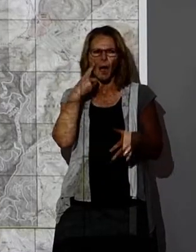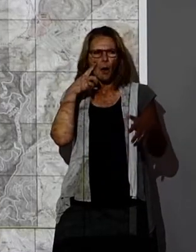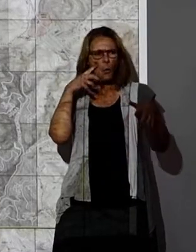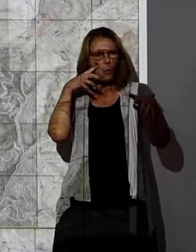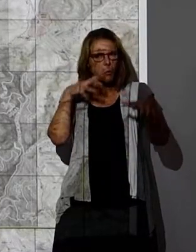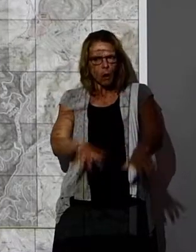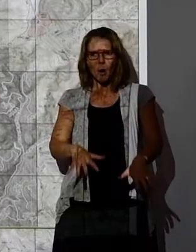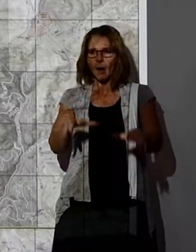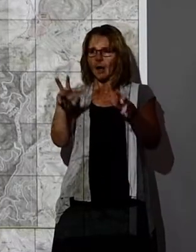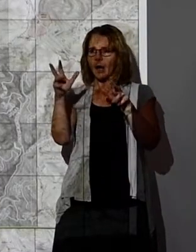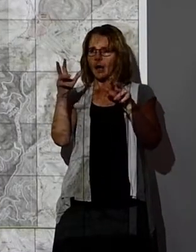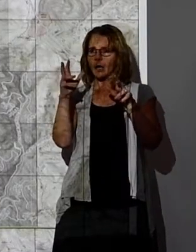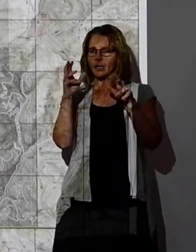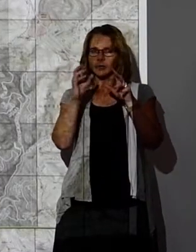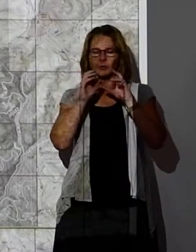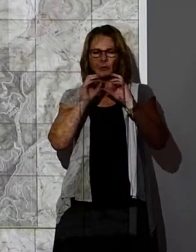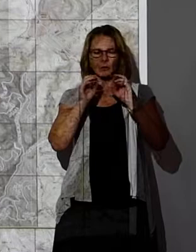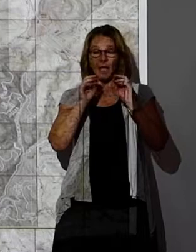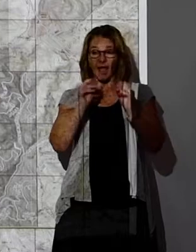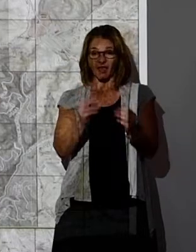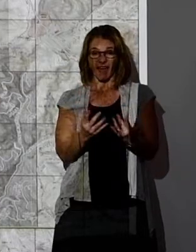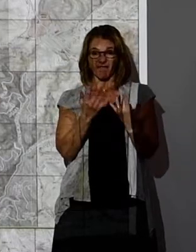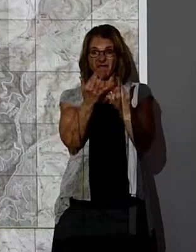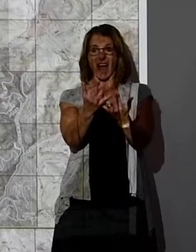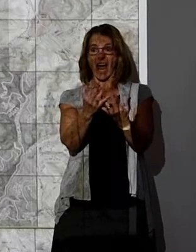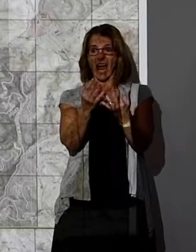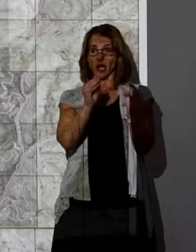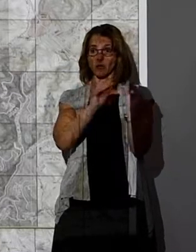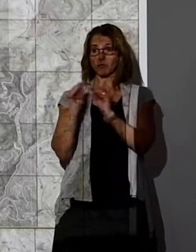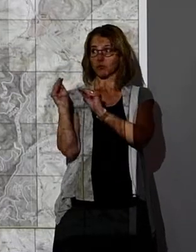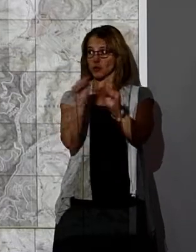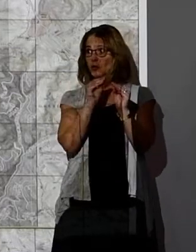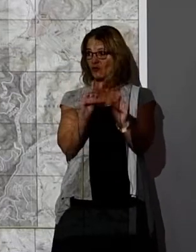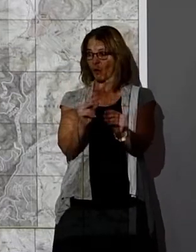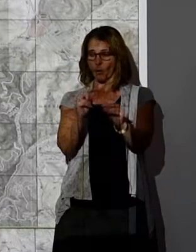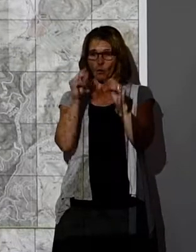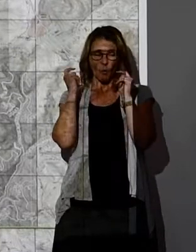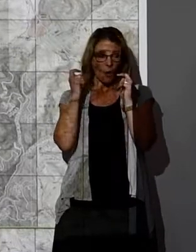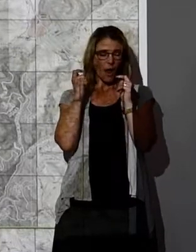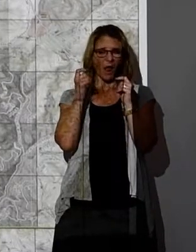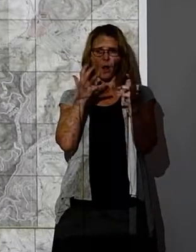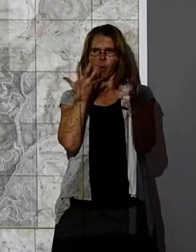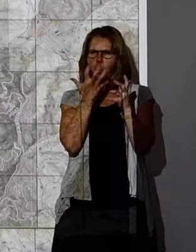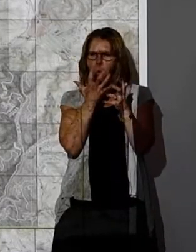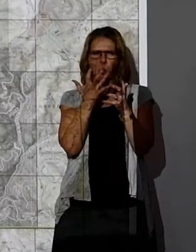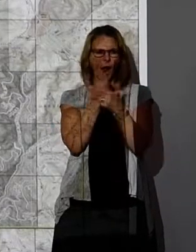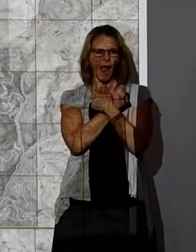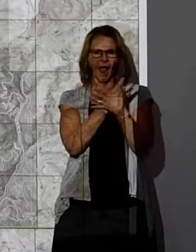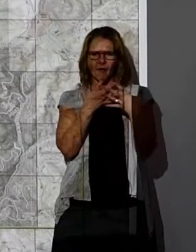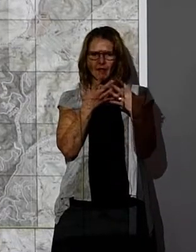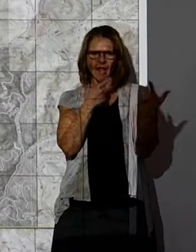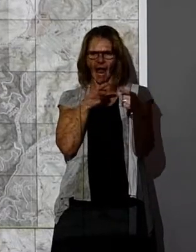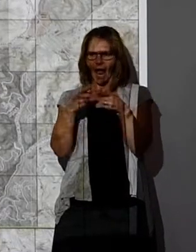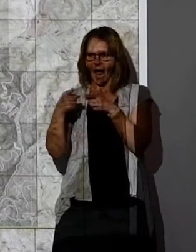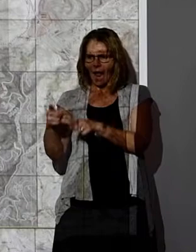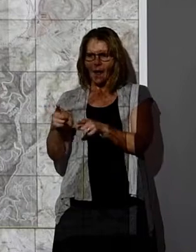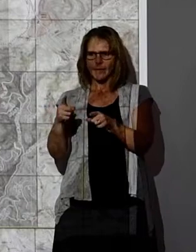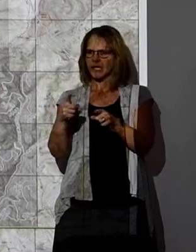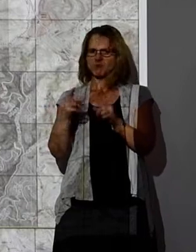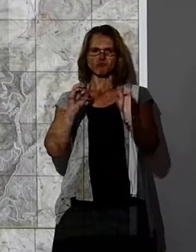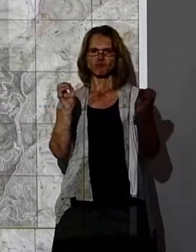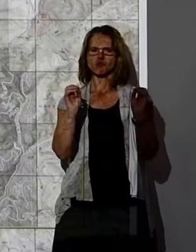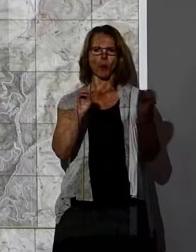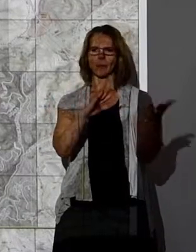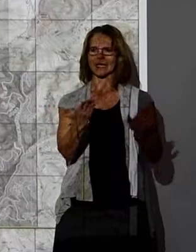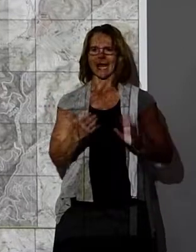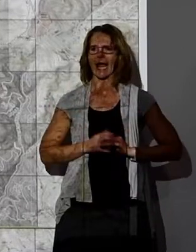lose anyone yesterday with as quick as that fire moved and with everything that was going on yesterday. Yeah, we were